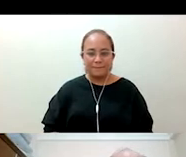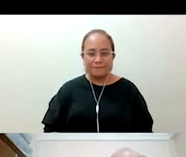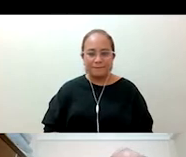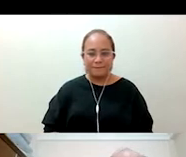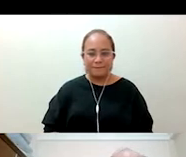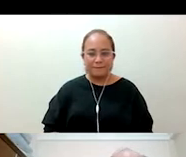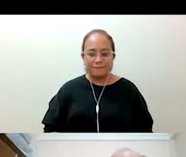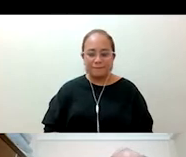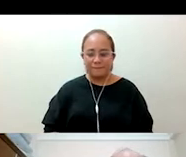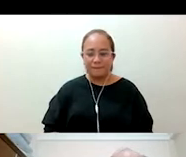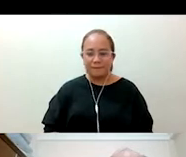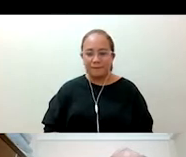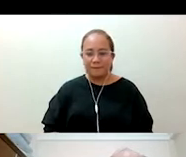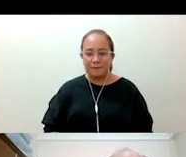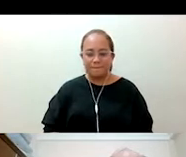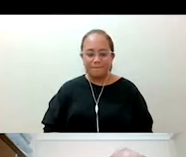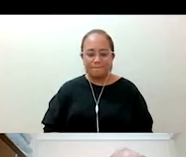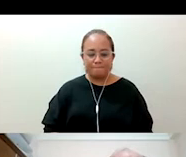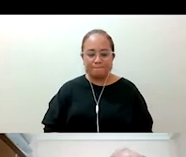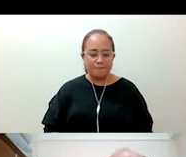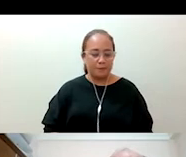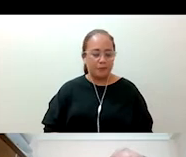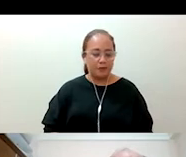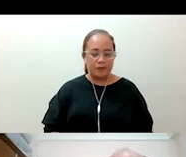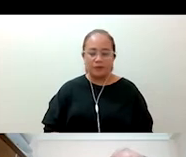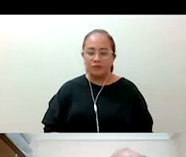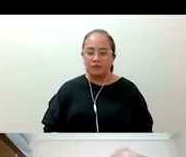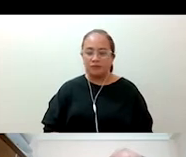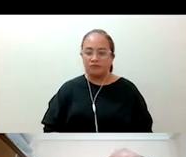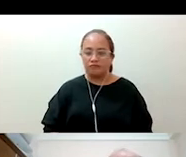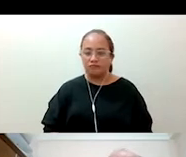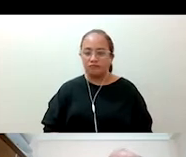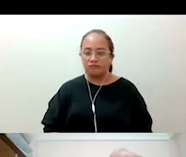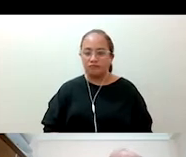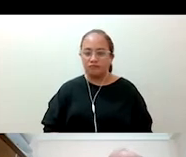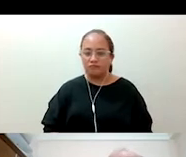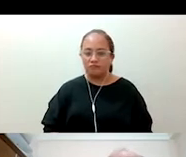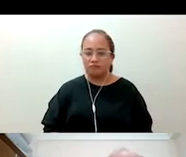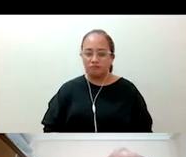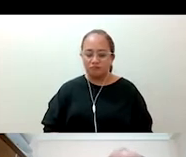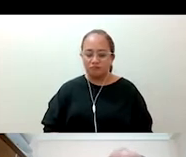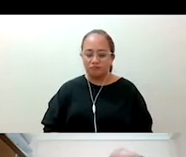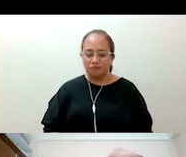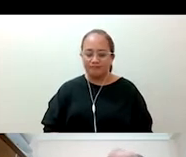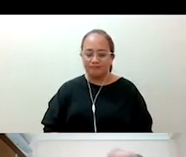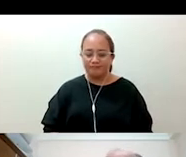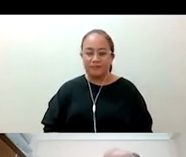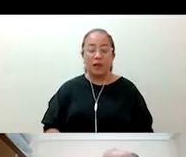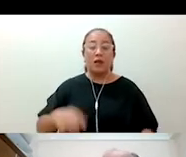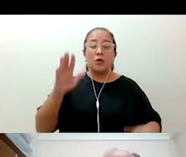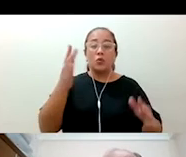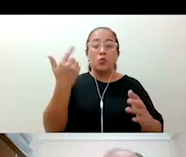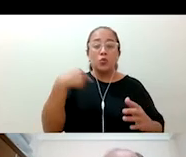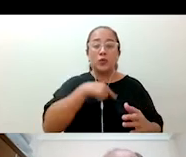reader's perspective, or do we have to uh, make it explicit? Well, we can make